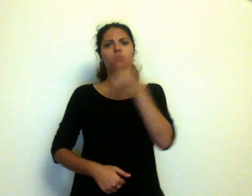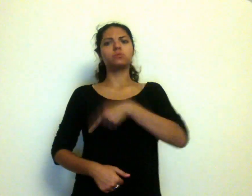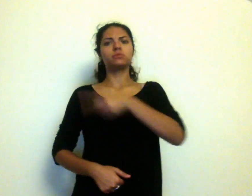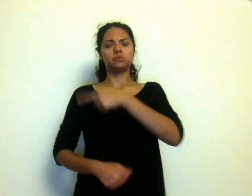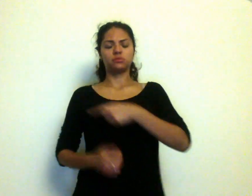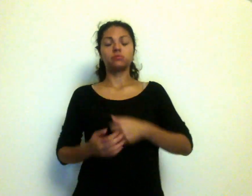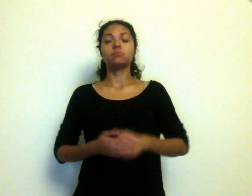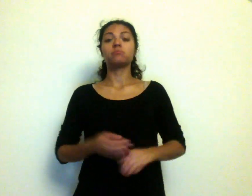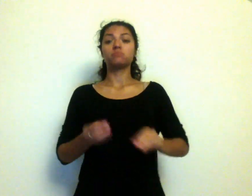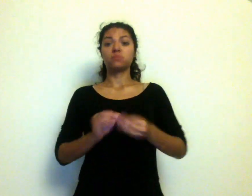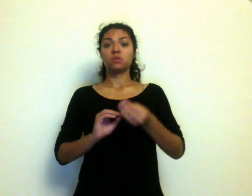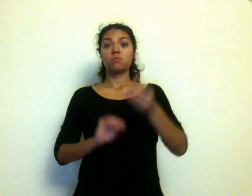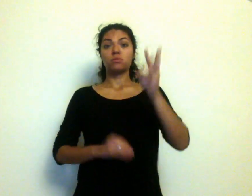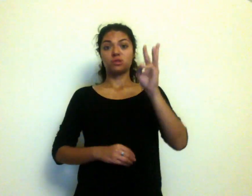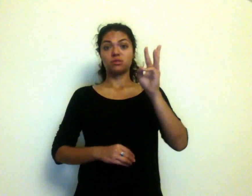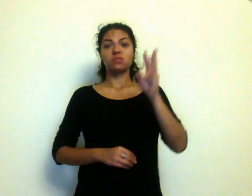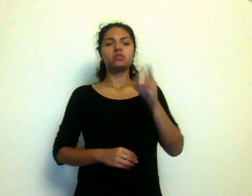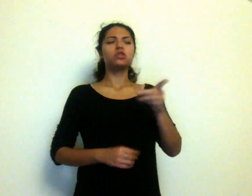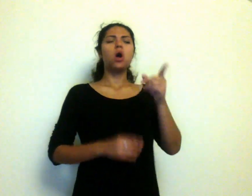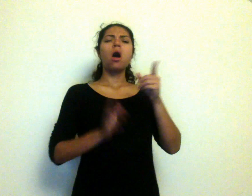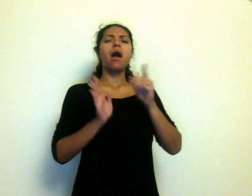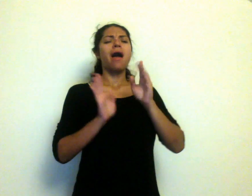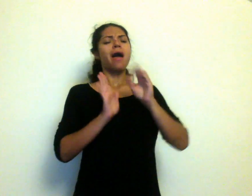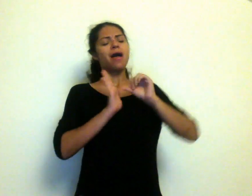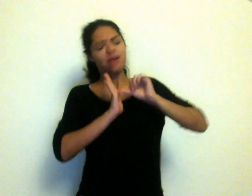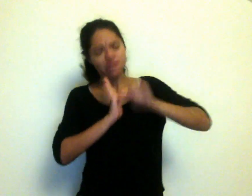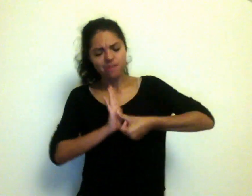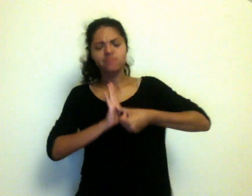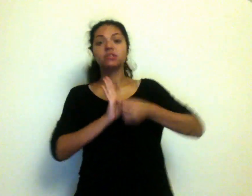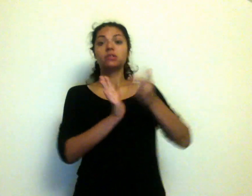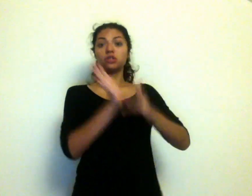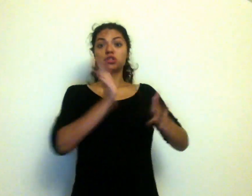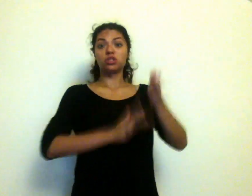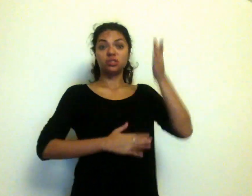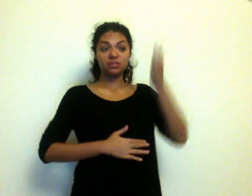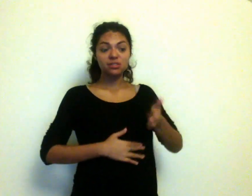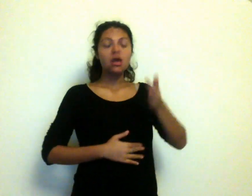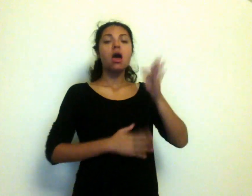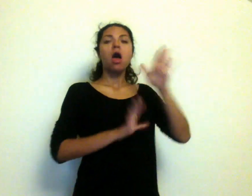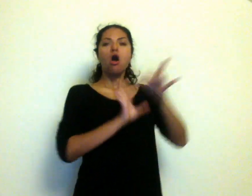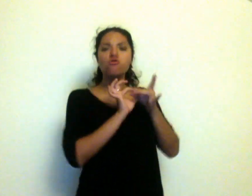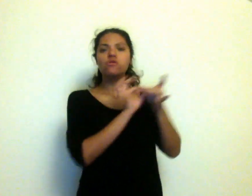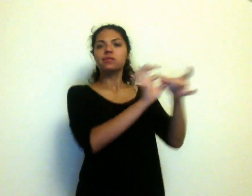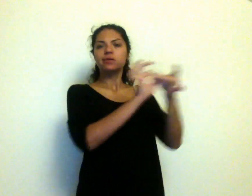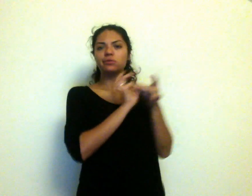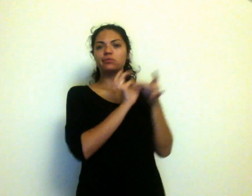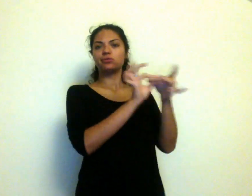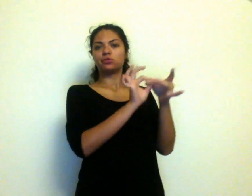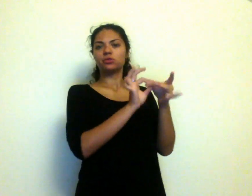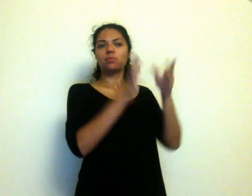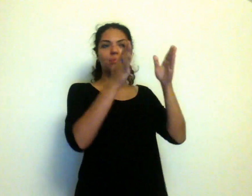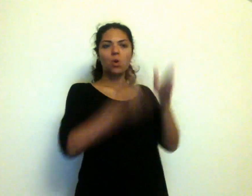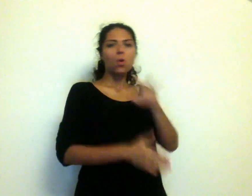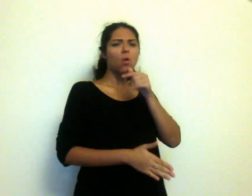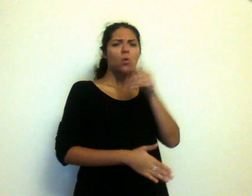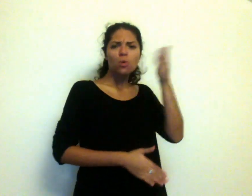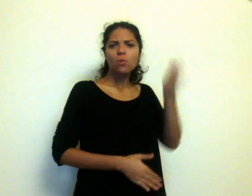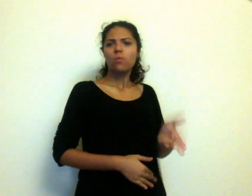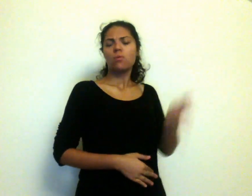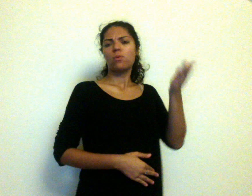and personal relationship. And I could go into doctrines that give them trouble, such as the doctrine of sin, such as the problem